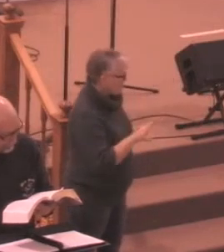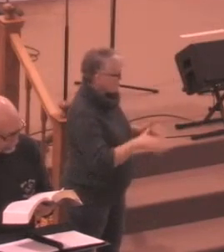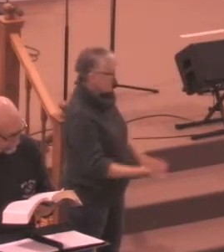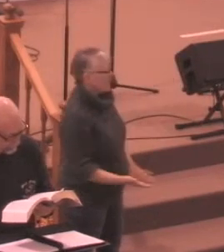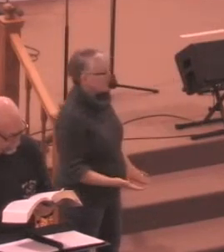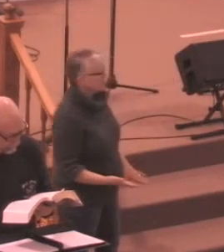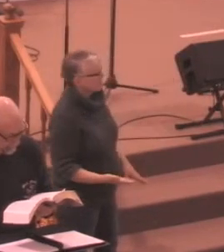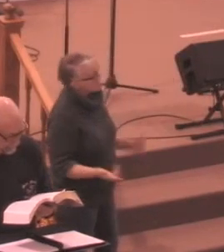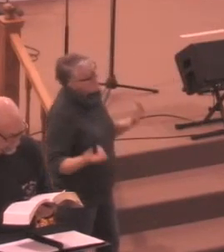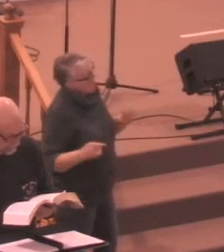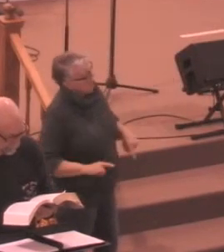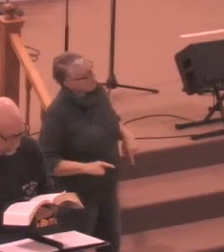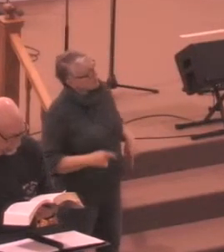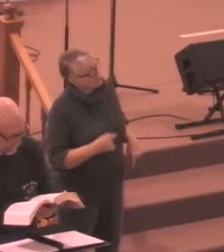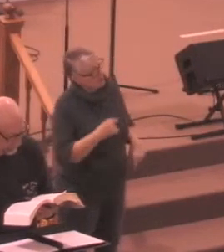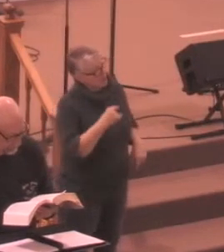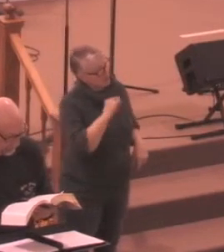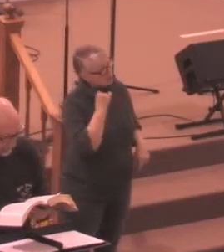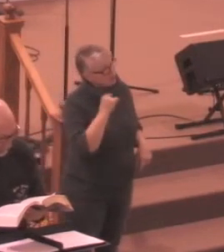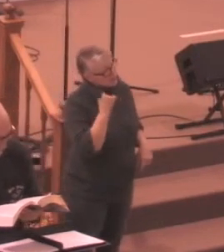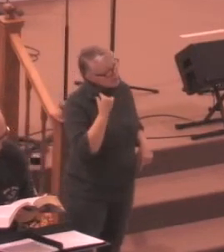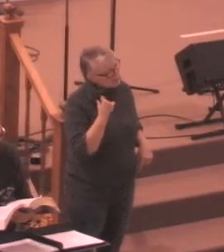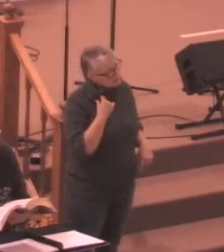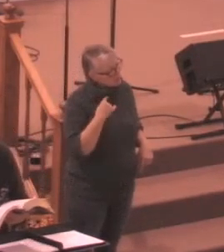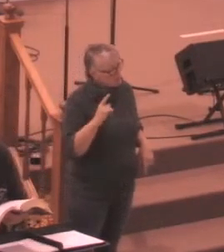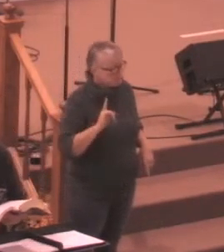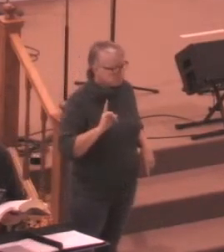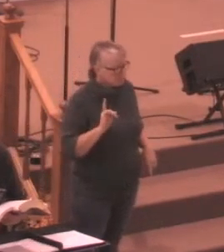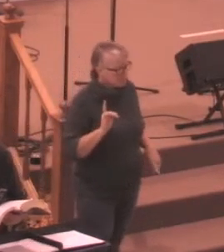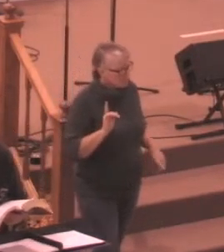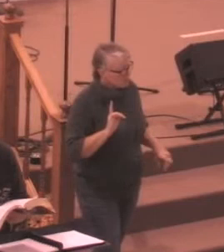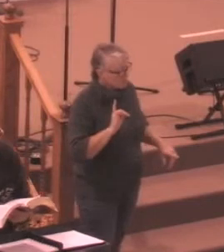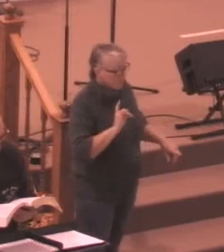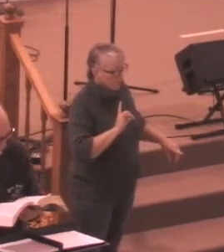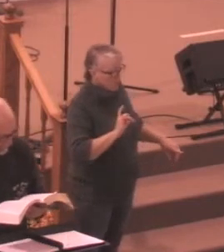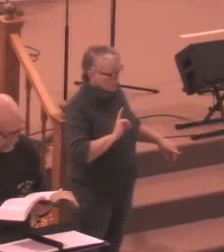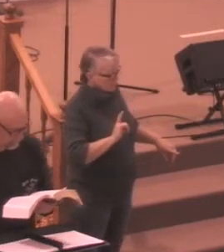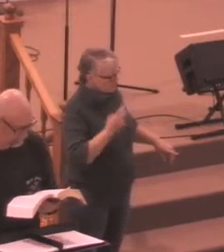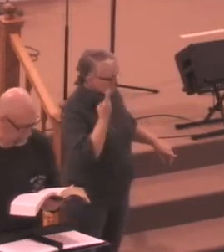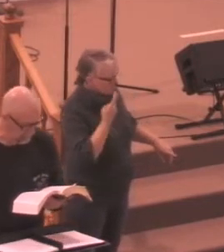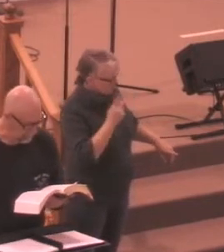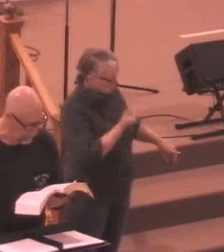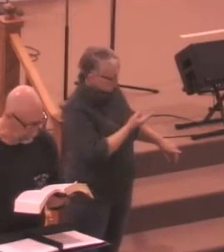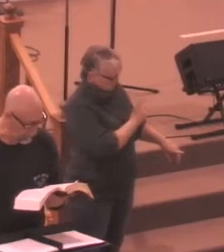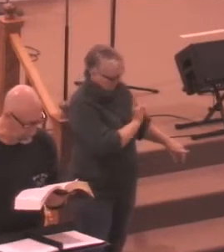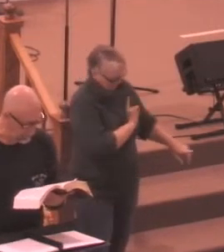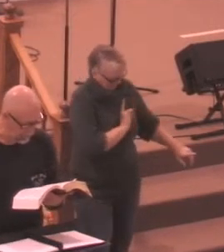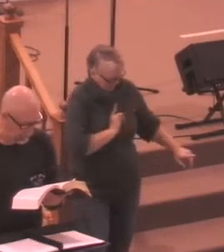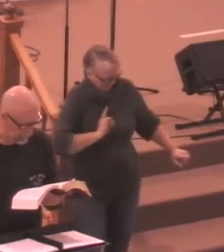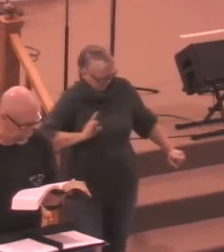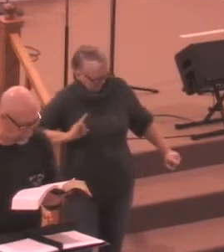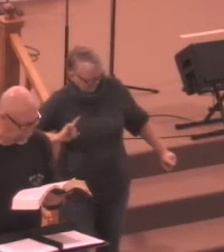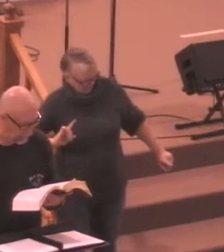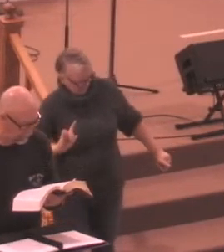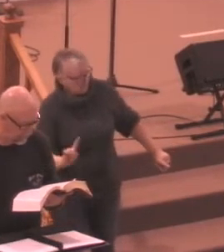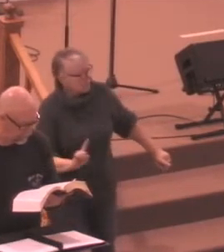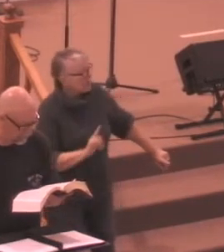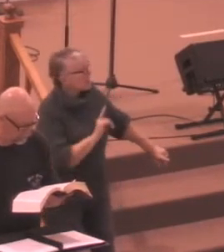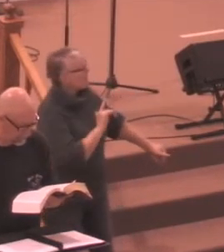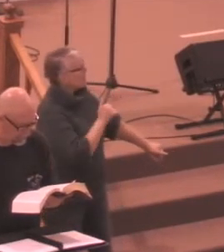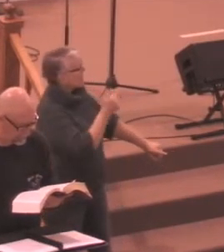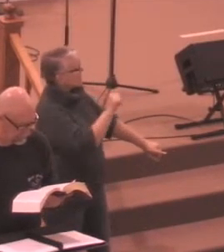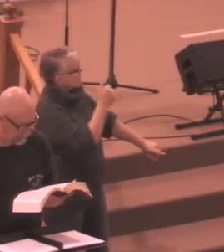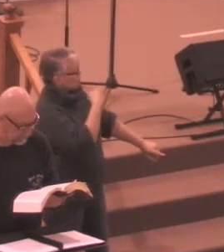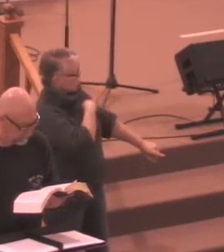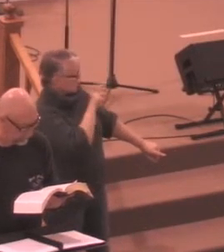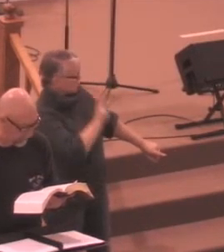a priest was going down that road, and when he saw him, he passed by on the other side. Likewise, a Levite also came down to